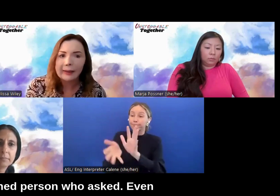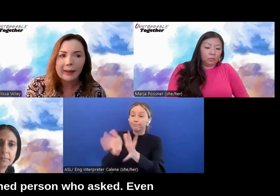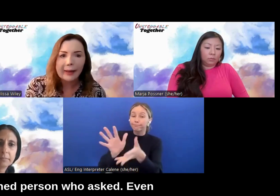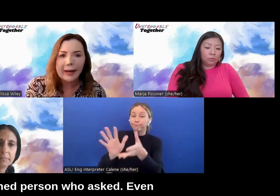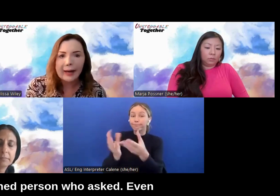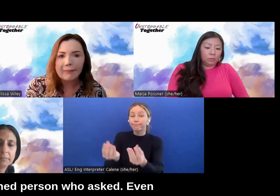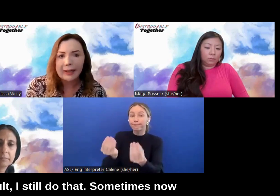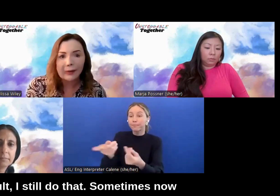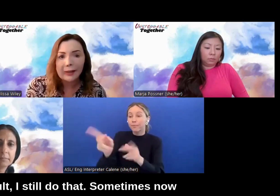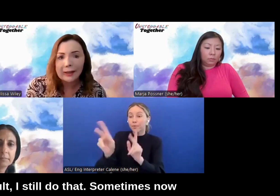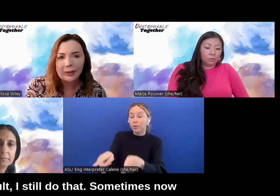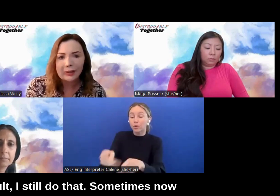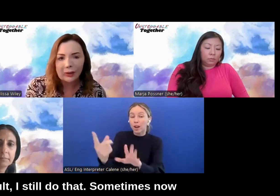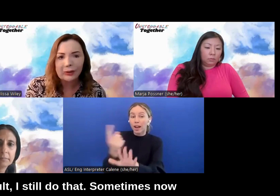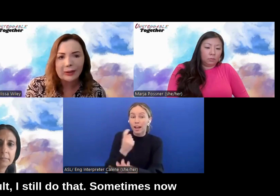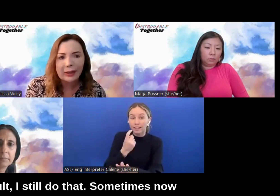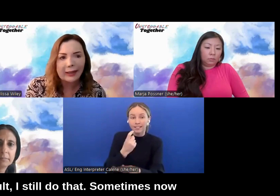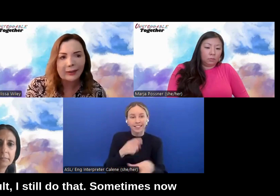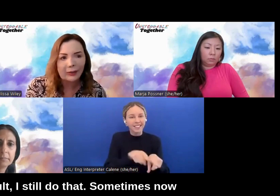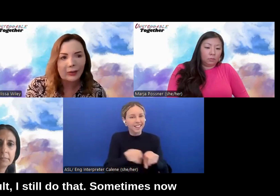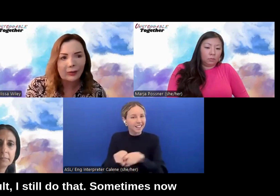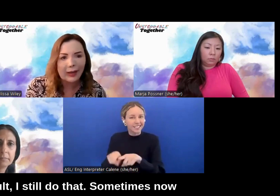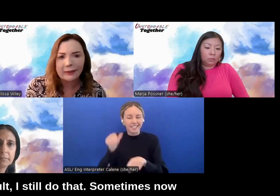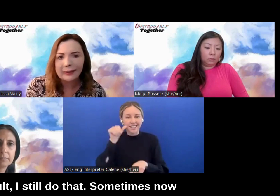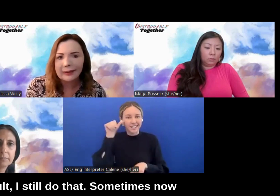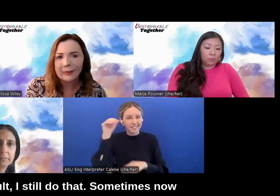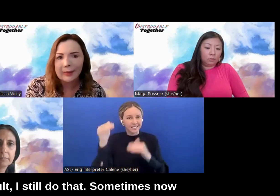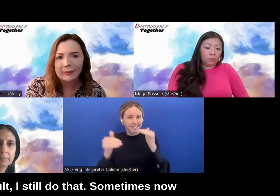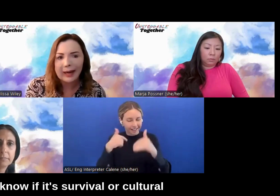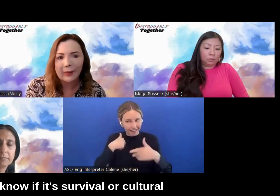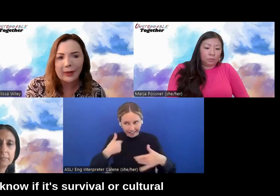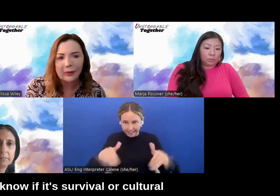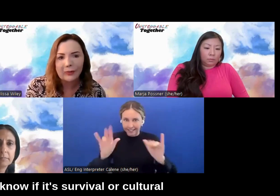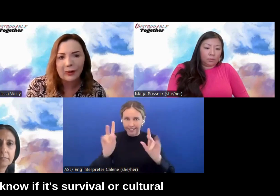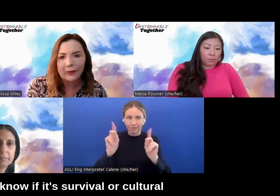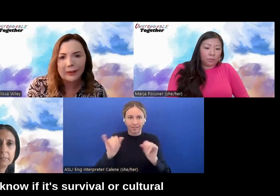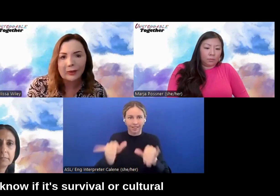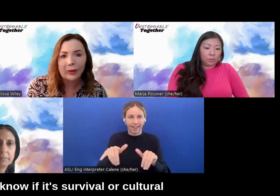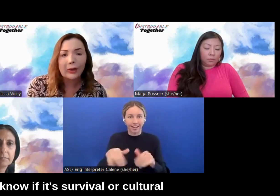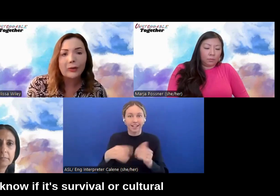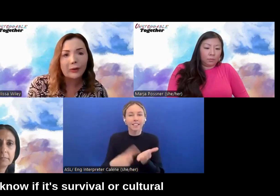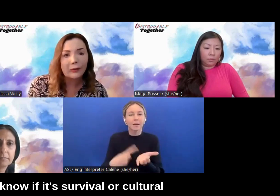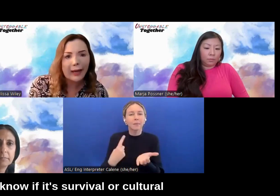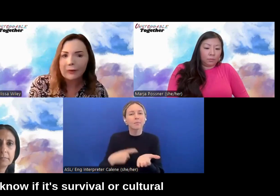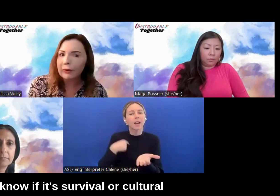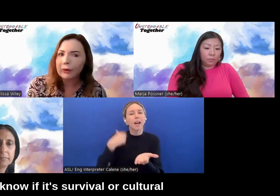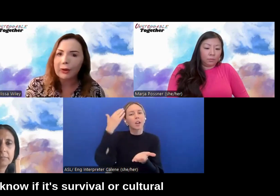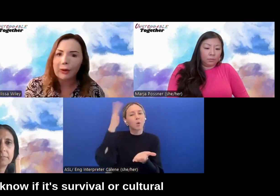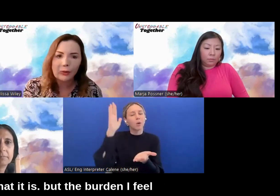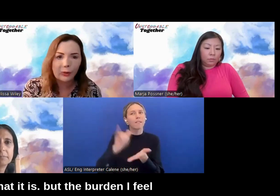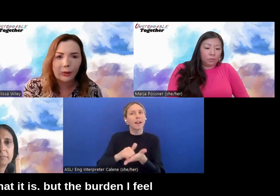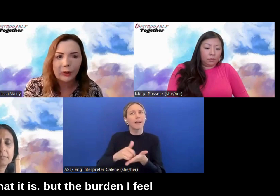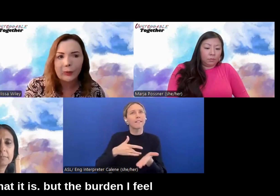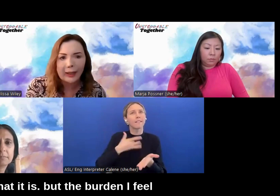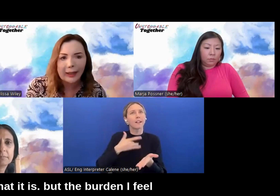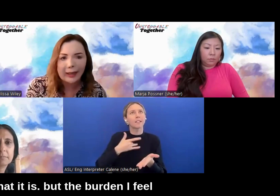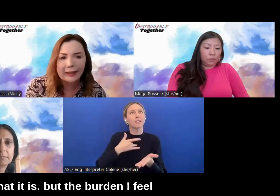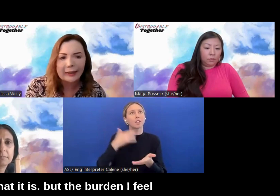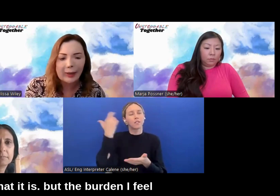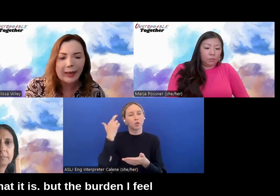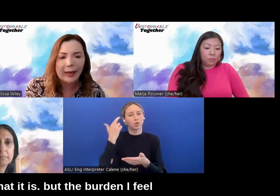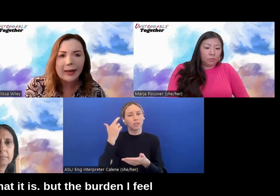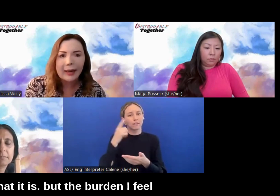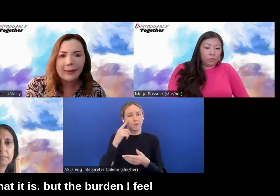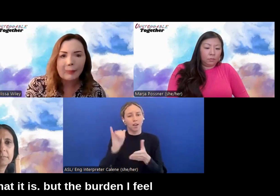asked. Even as an adult, I still do that. Sometimes now I don't know if it's survival or cultural or what it